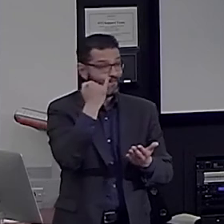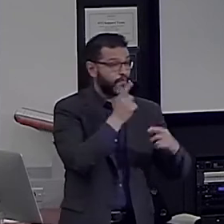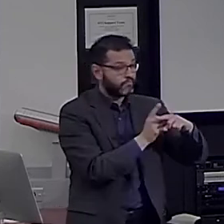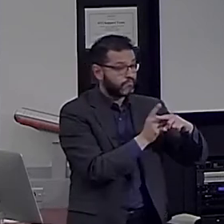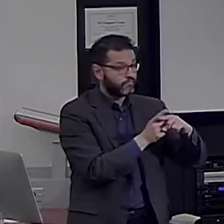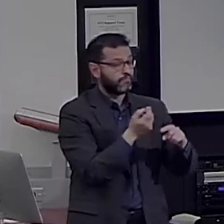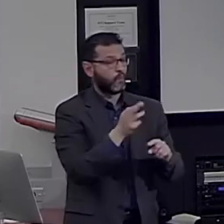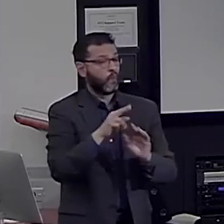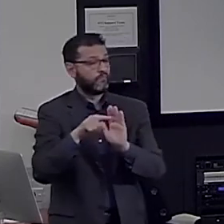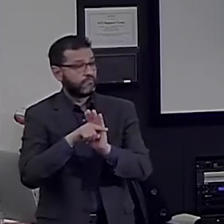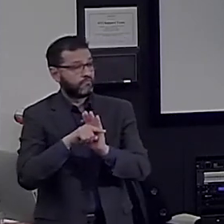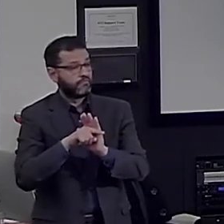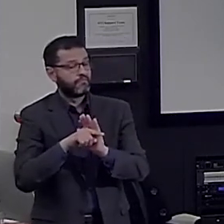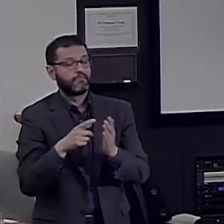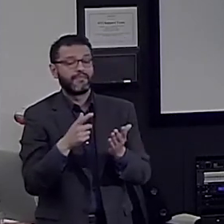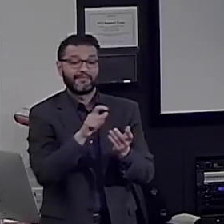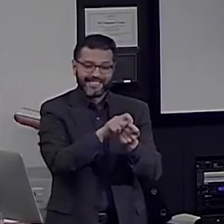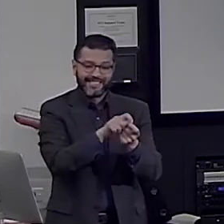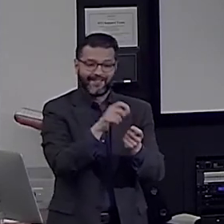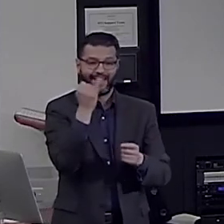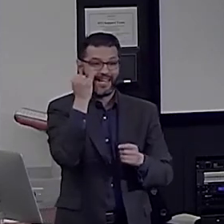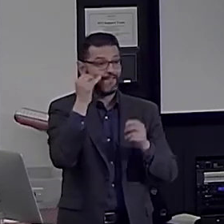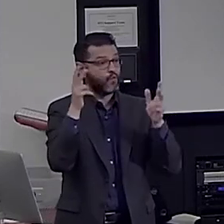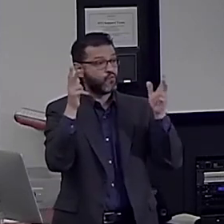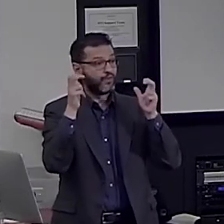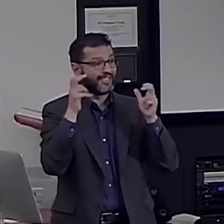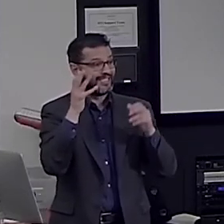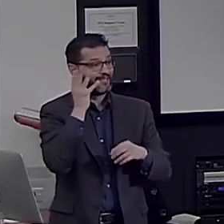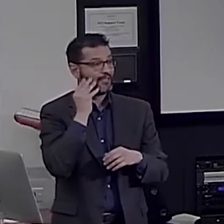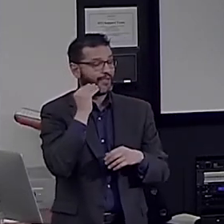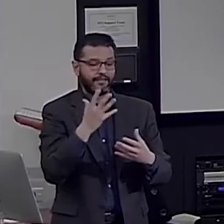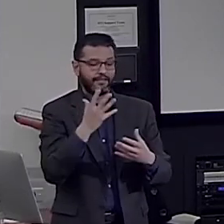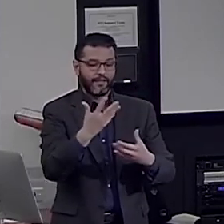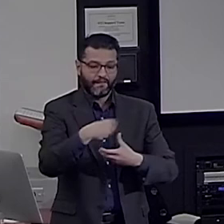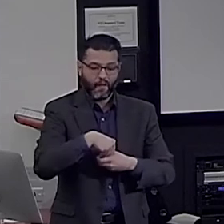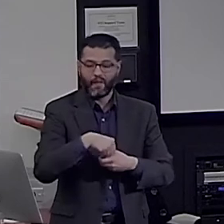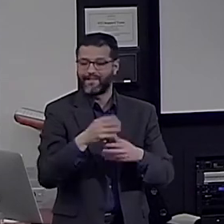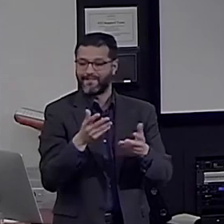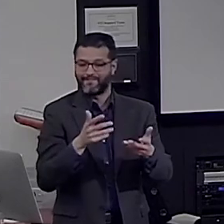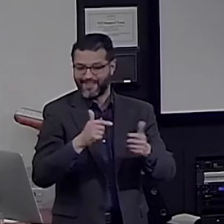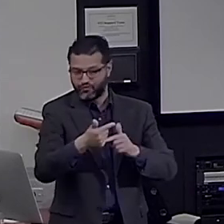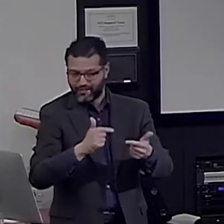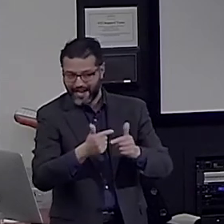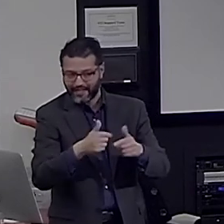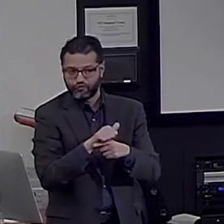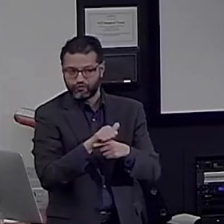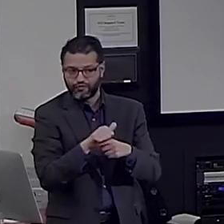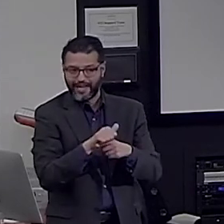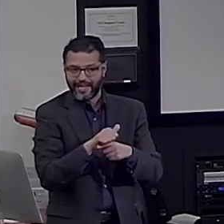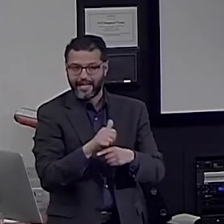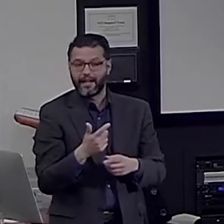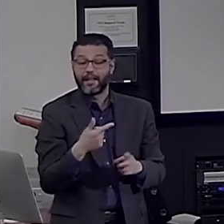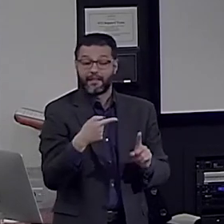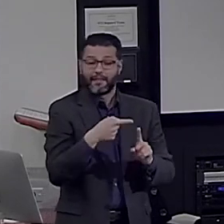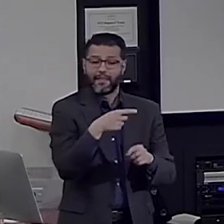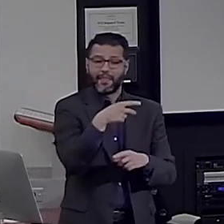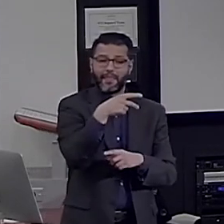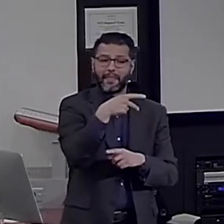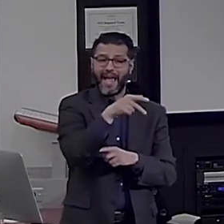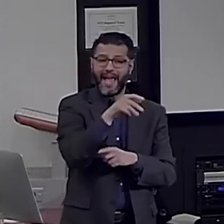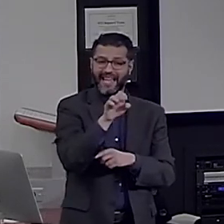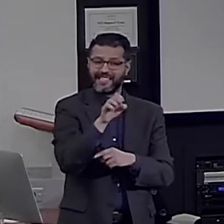more particularly when the acoustic experience involved interactive training but the passives also showed an effect it just wasn't as big